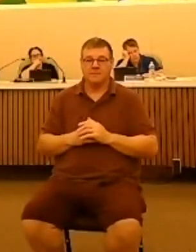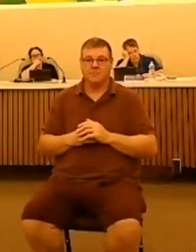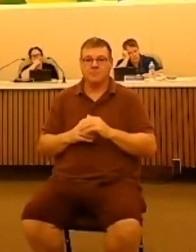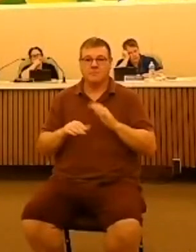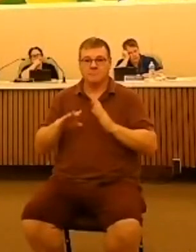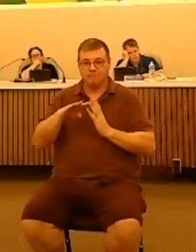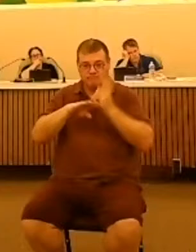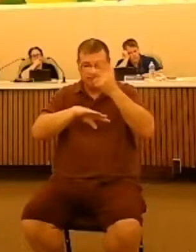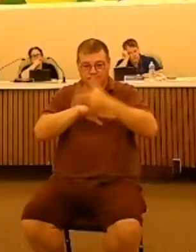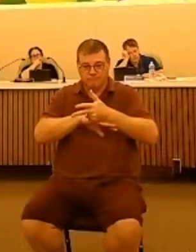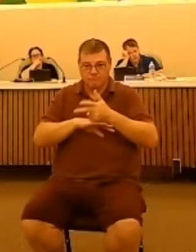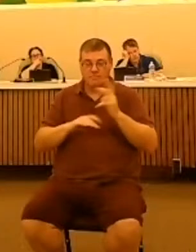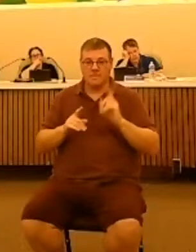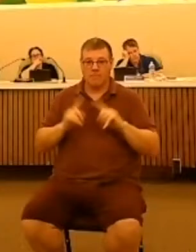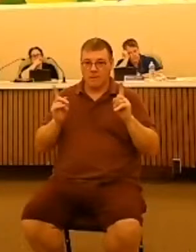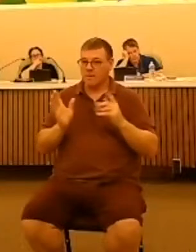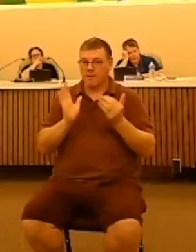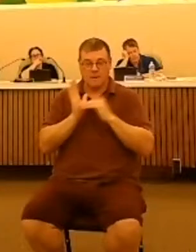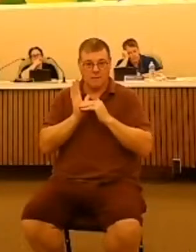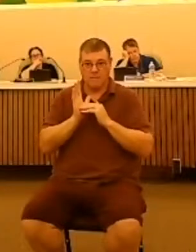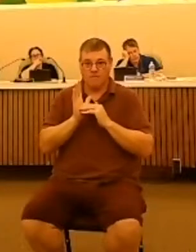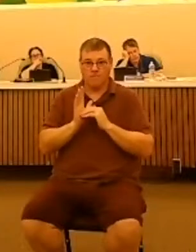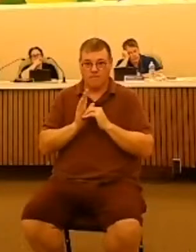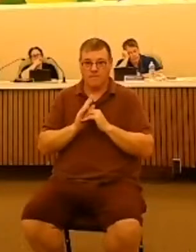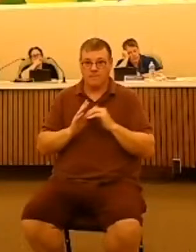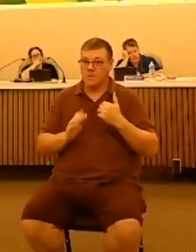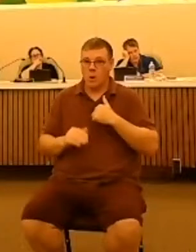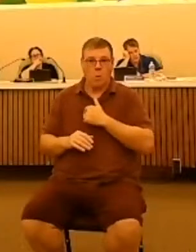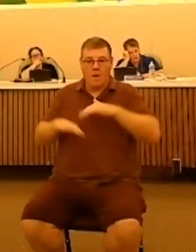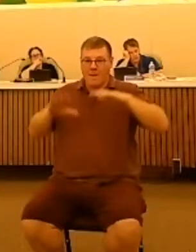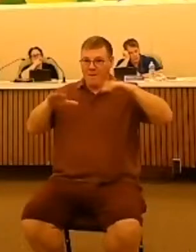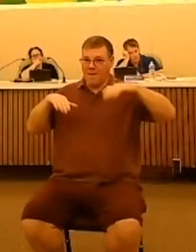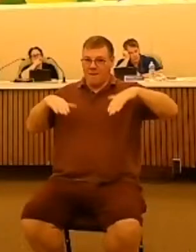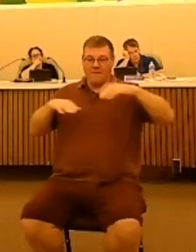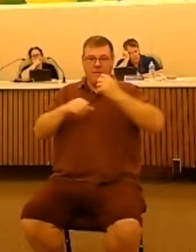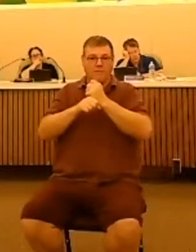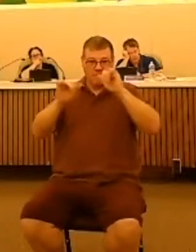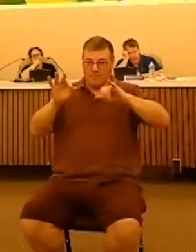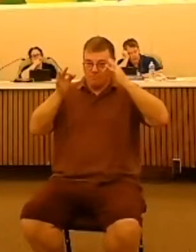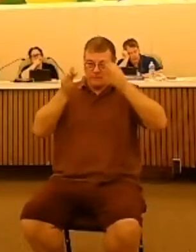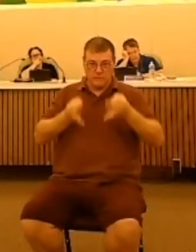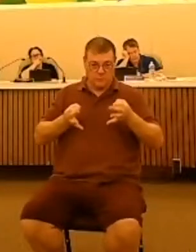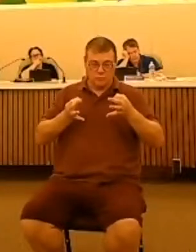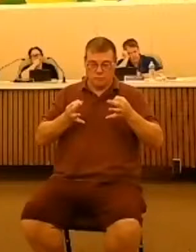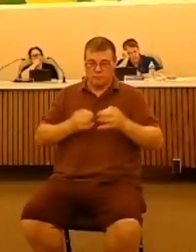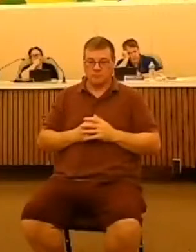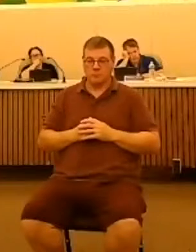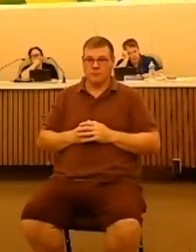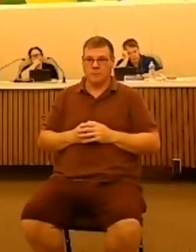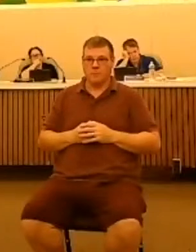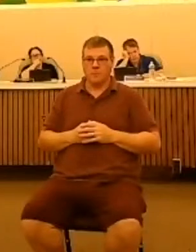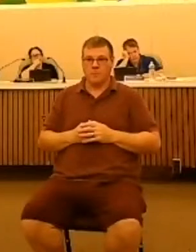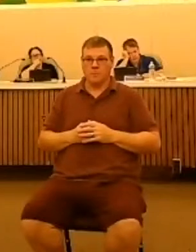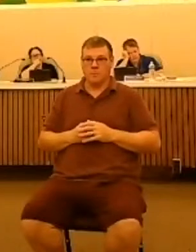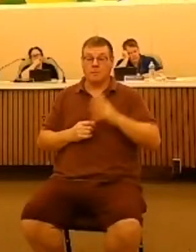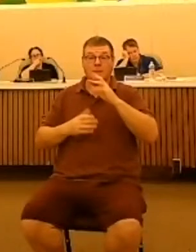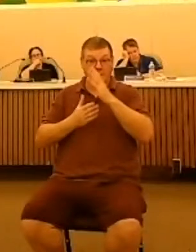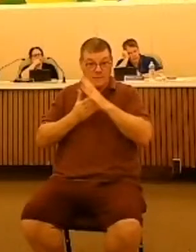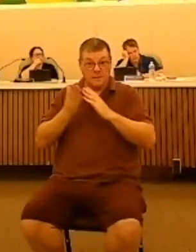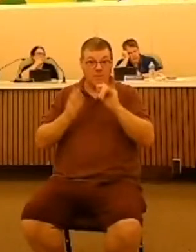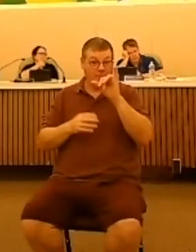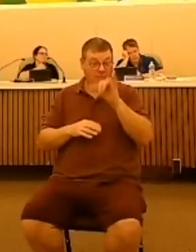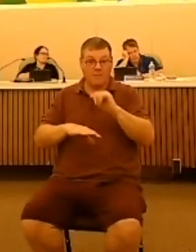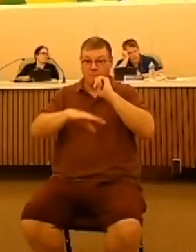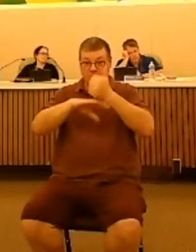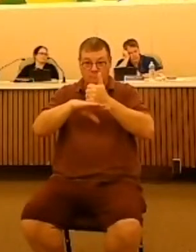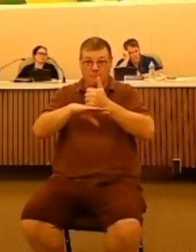speed bump there. But again, that we have not made that decision. And some of that's going to be